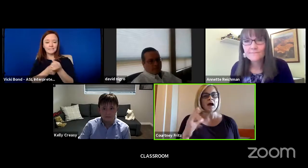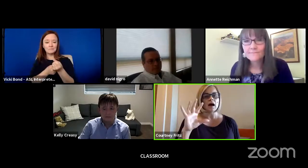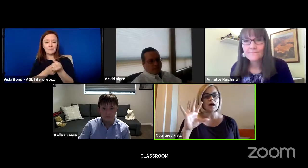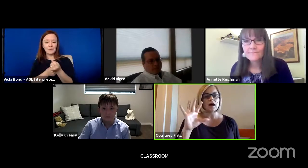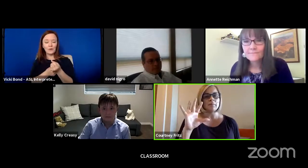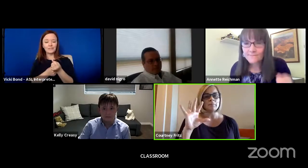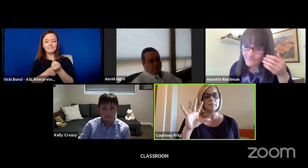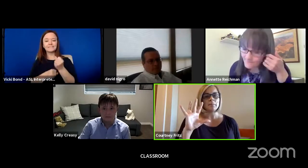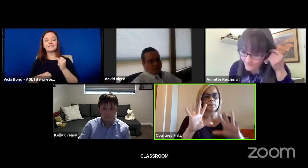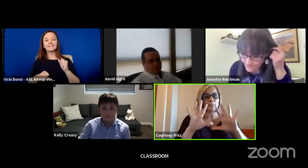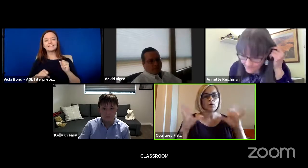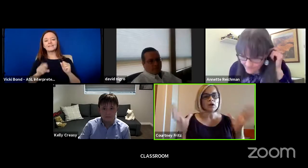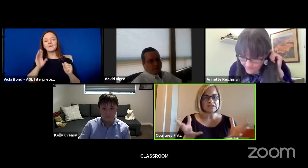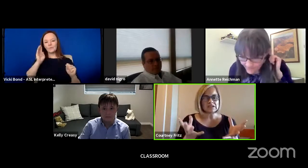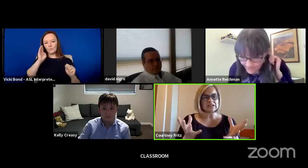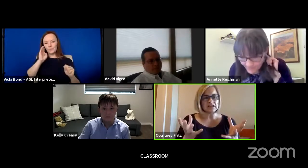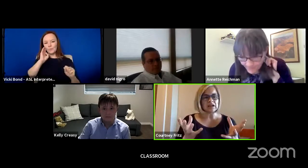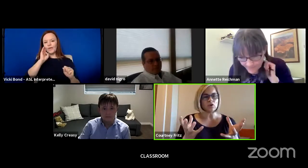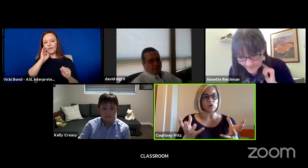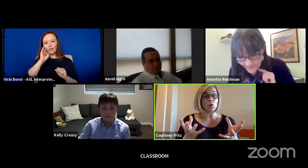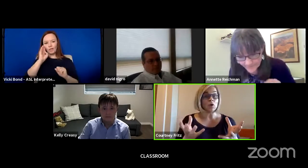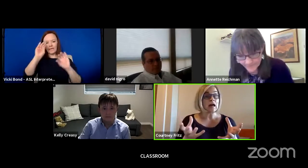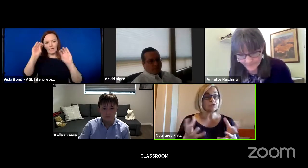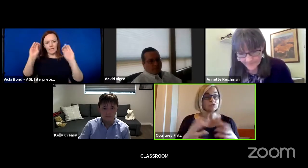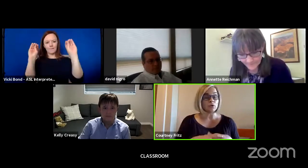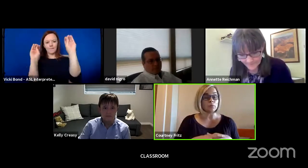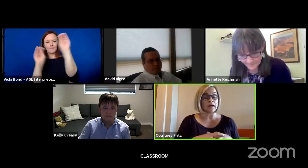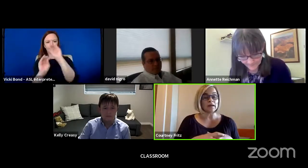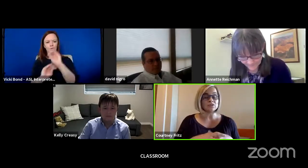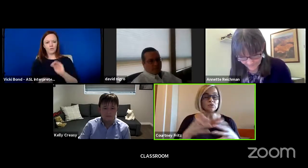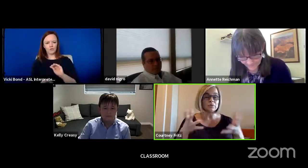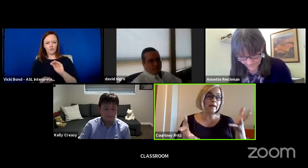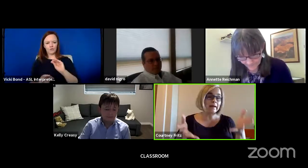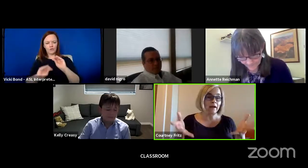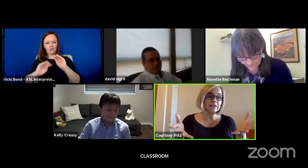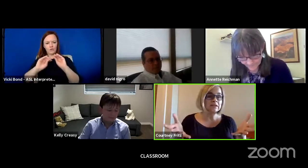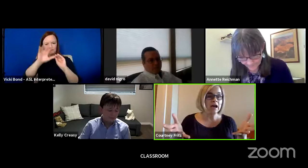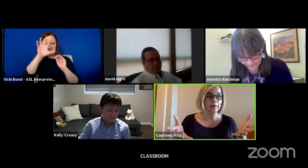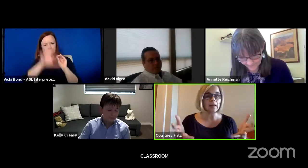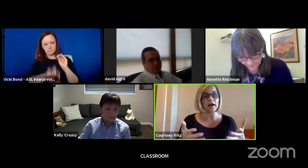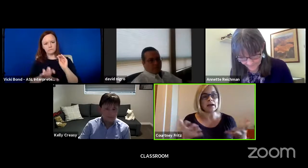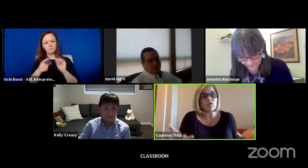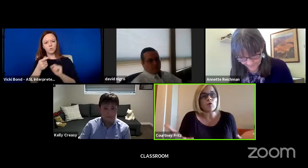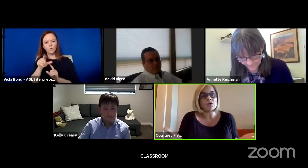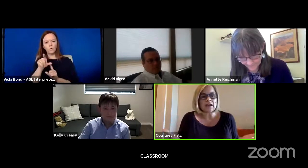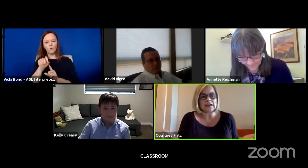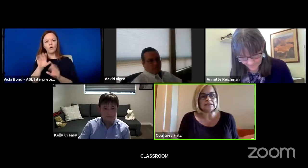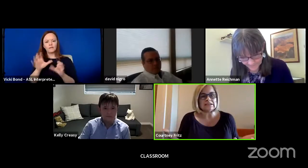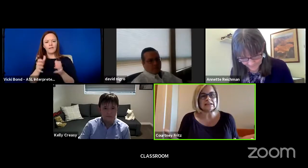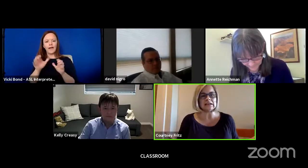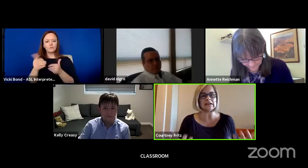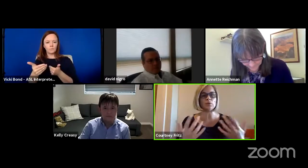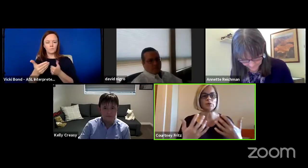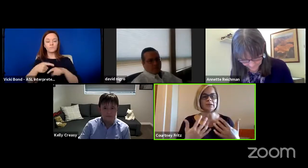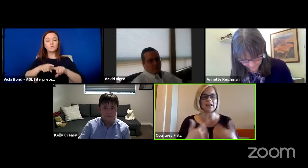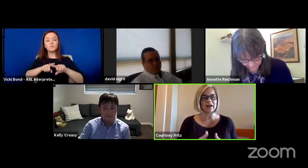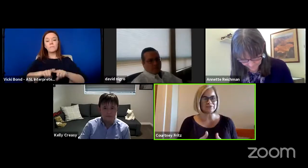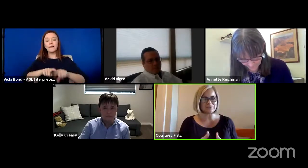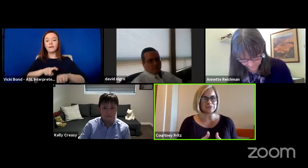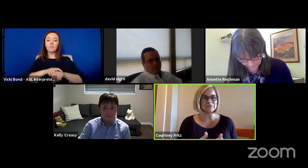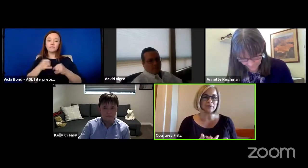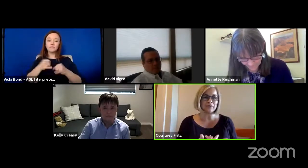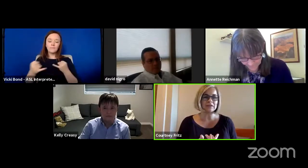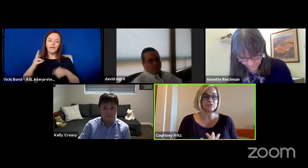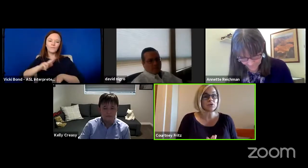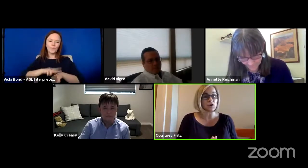be put into the Google Classroom. And so depending on the timeline, of course, ideally, it would be to